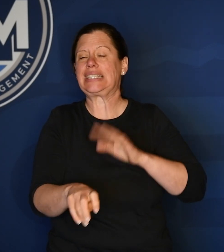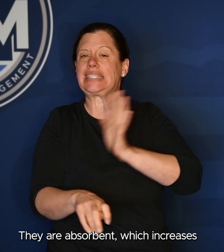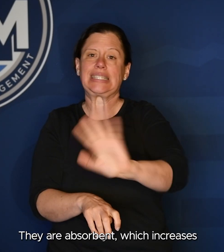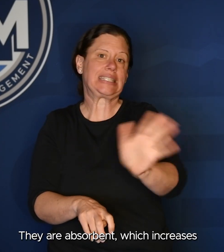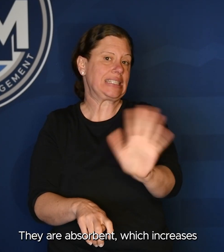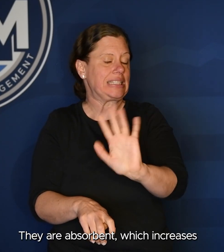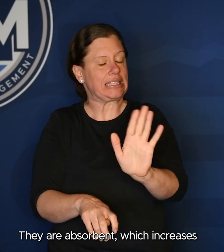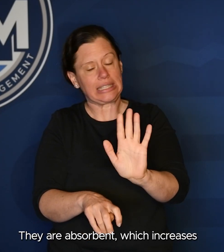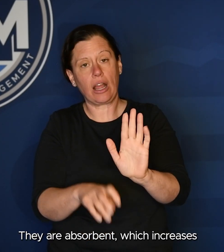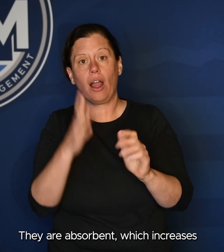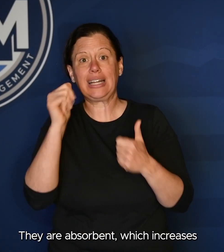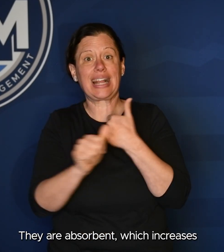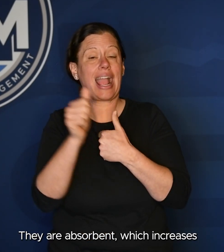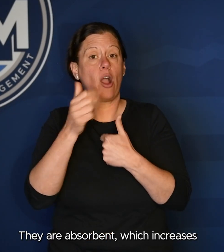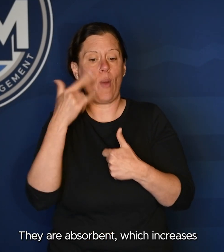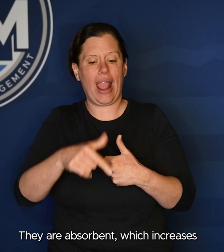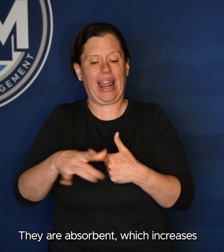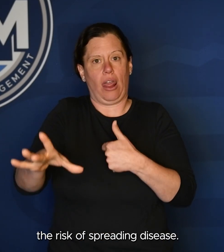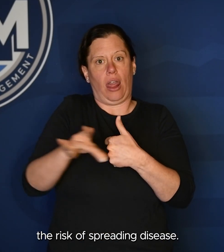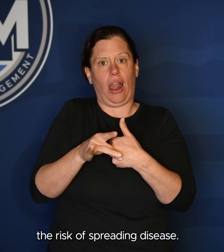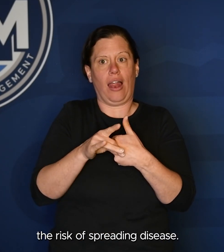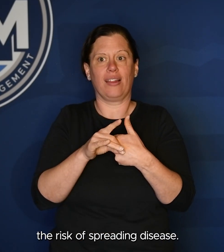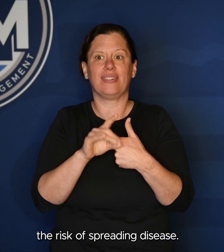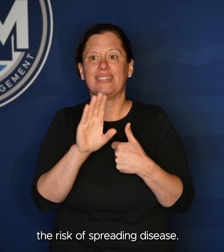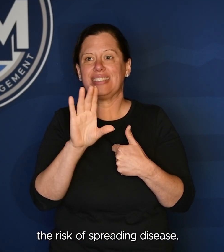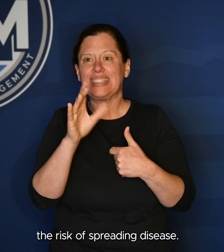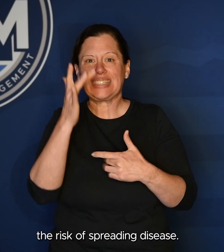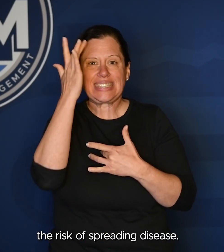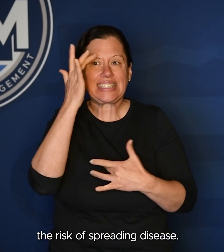They are absorbent, which increases the risk of spreading disease.